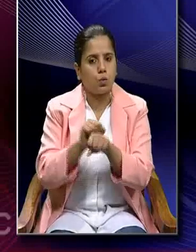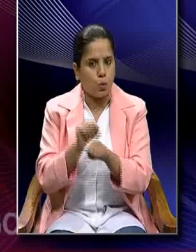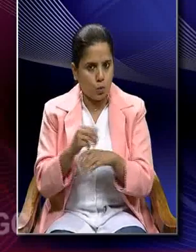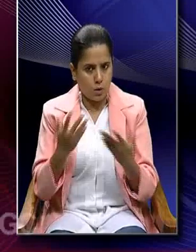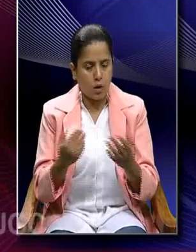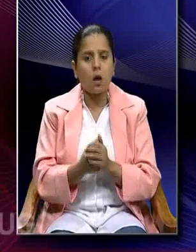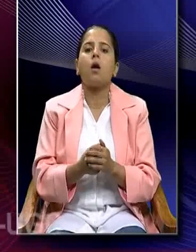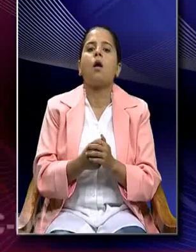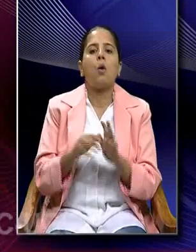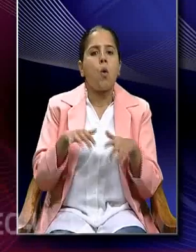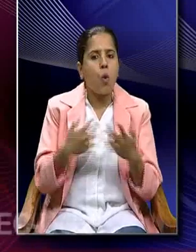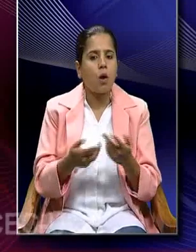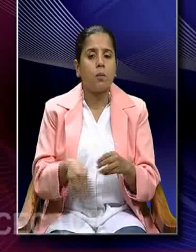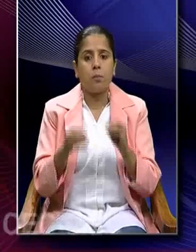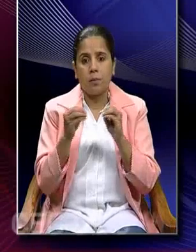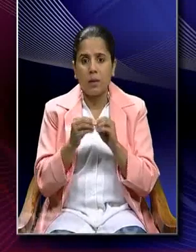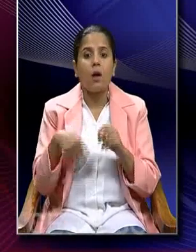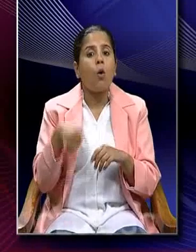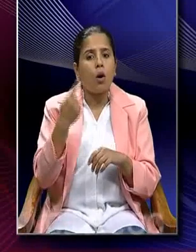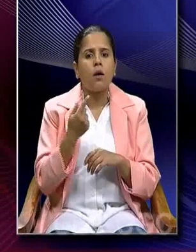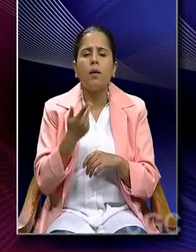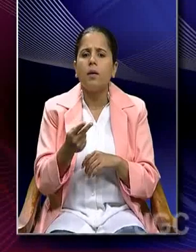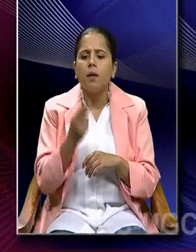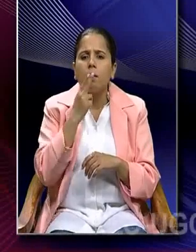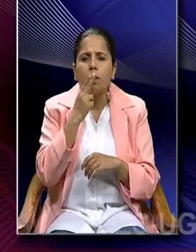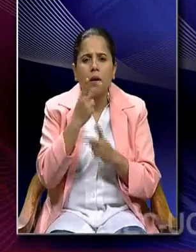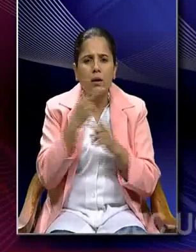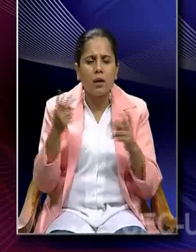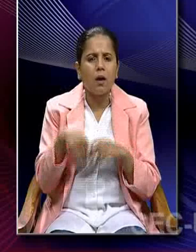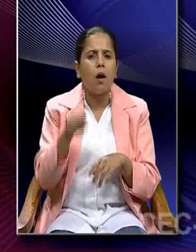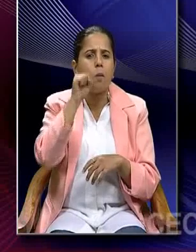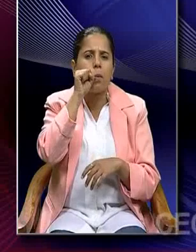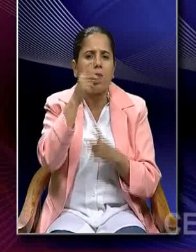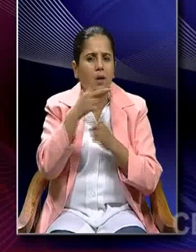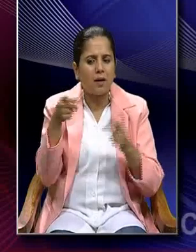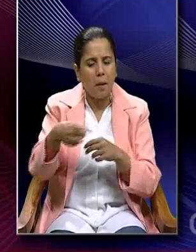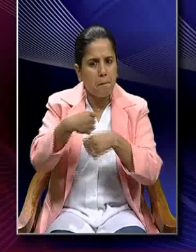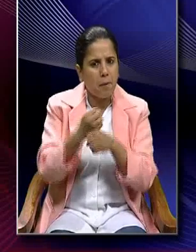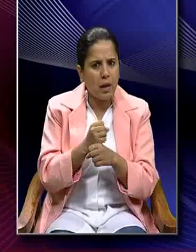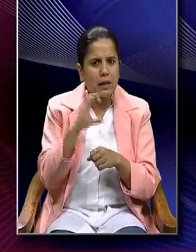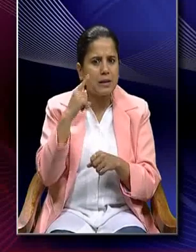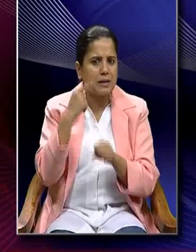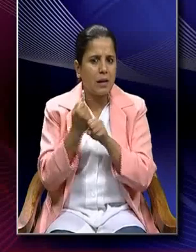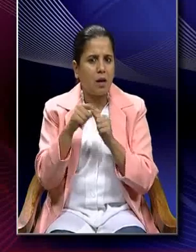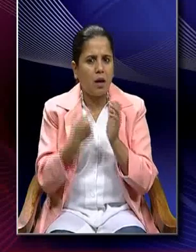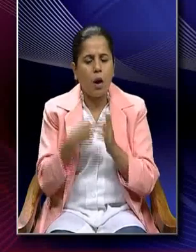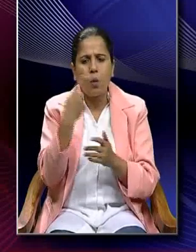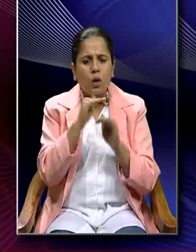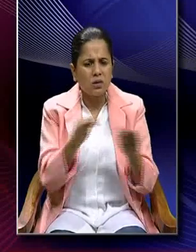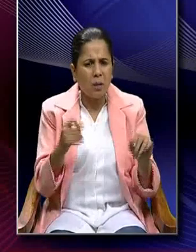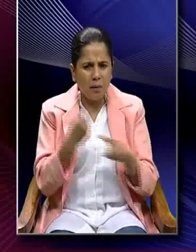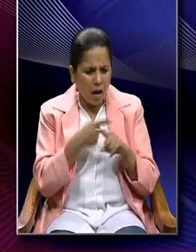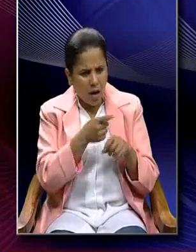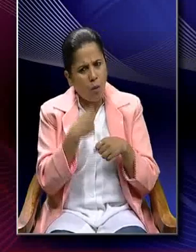or bidi and cigar workers, that they may have a different category of who is a child. So,